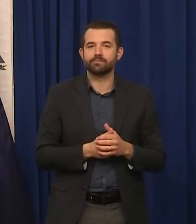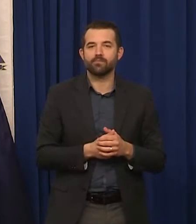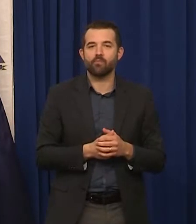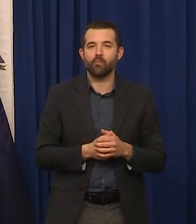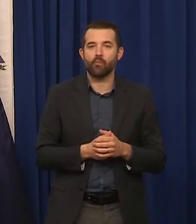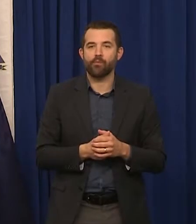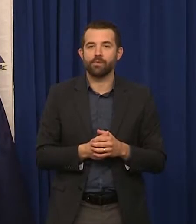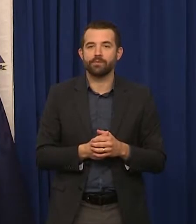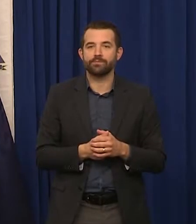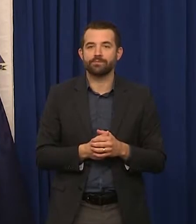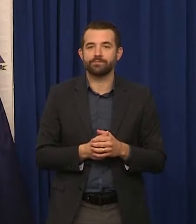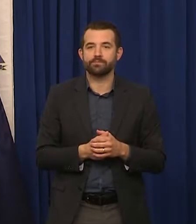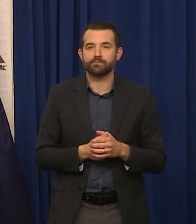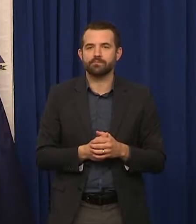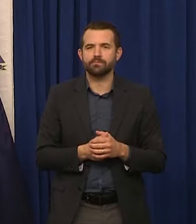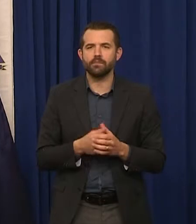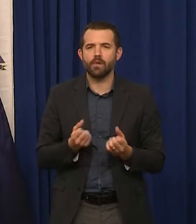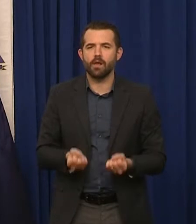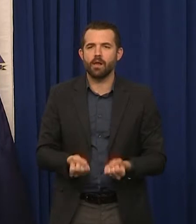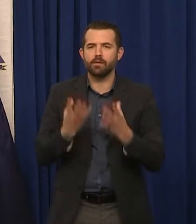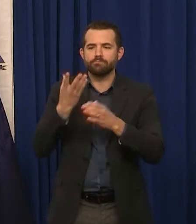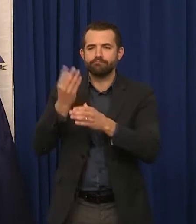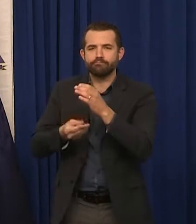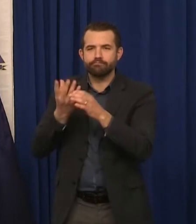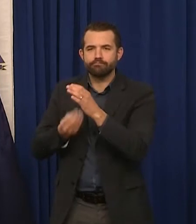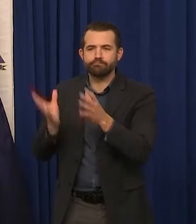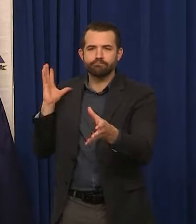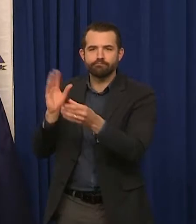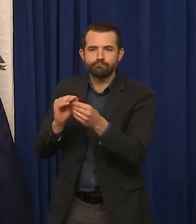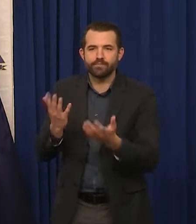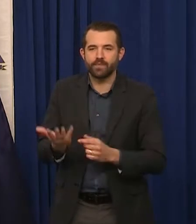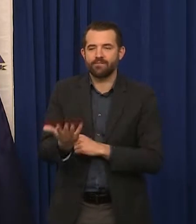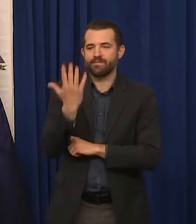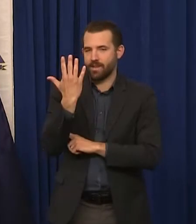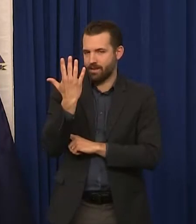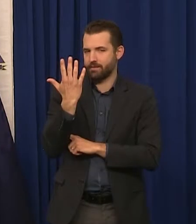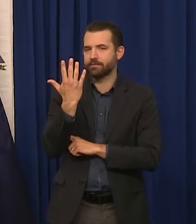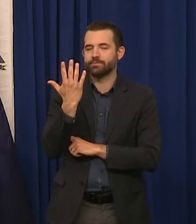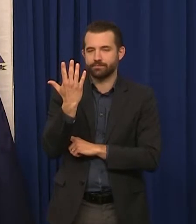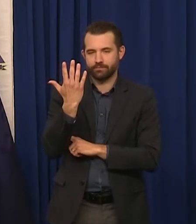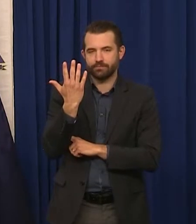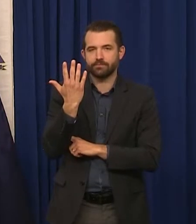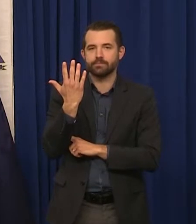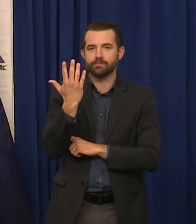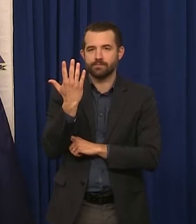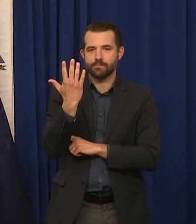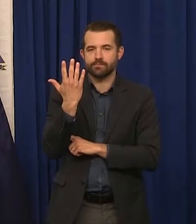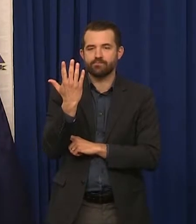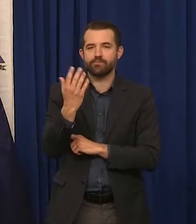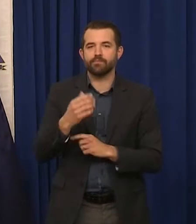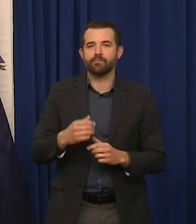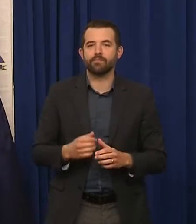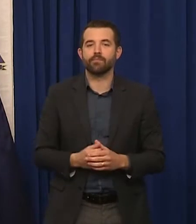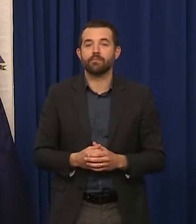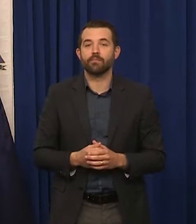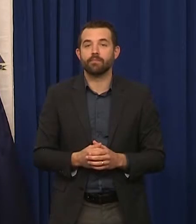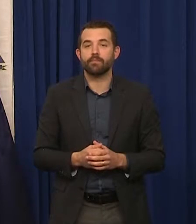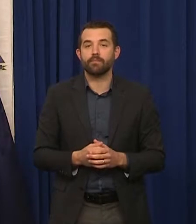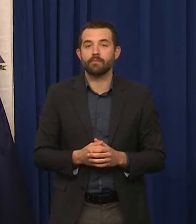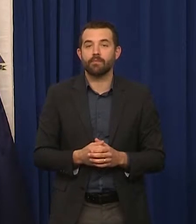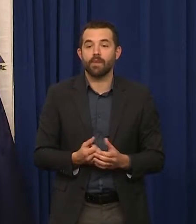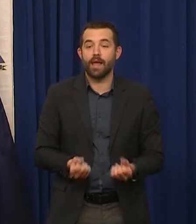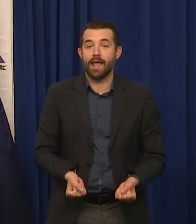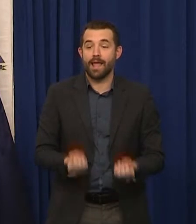total number of deaths associated with the Maine Veterans Home to 5, and the total number of individual diagnosed